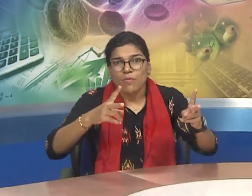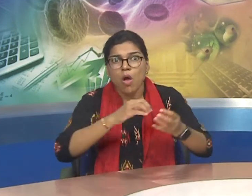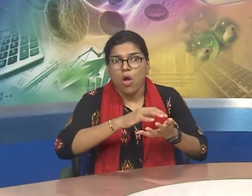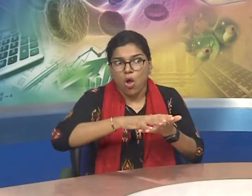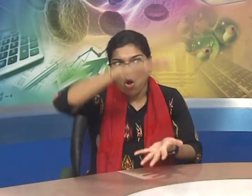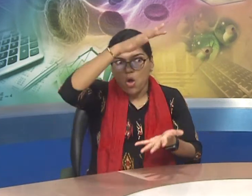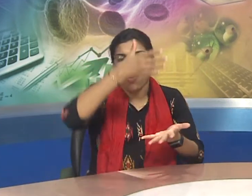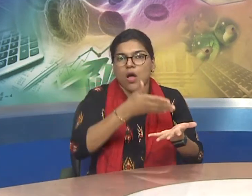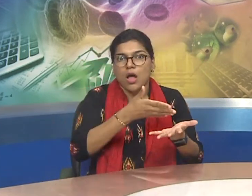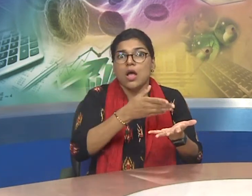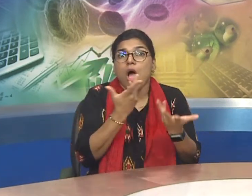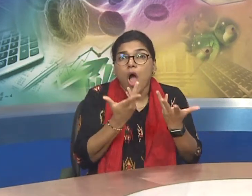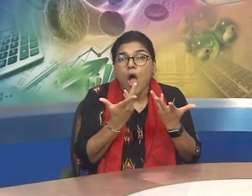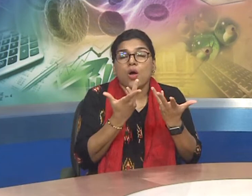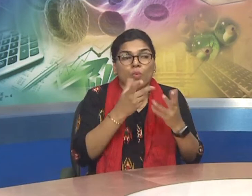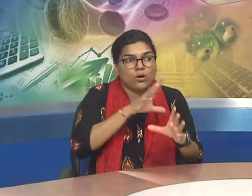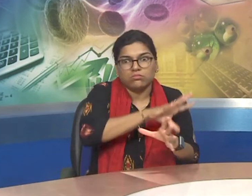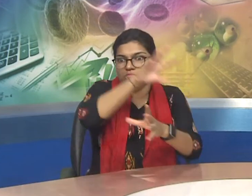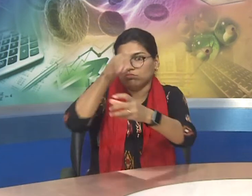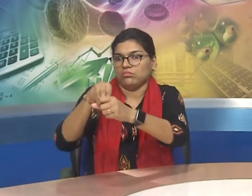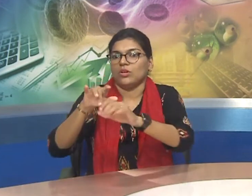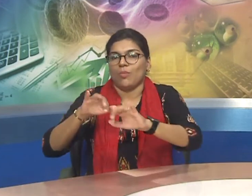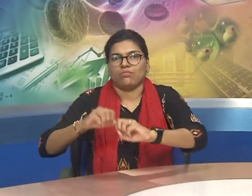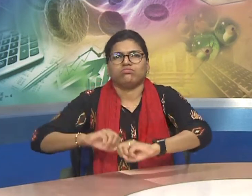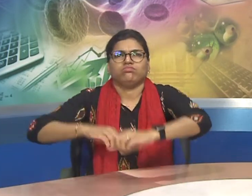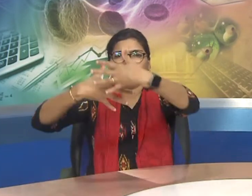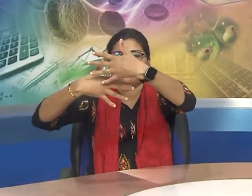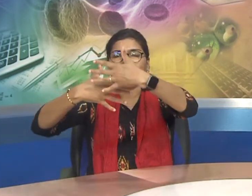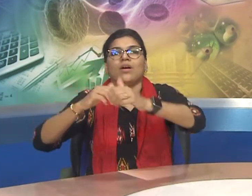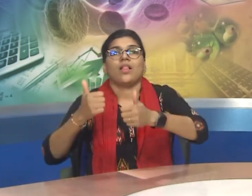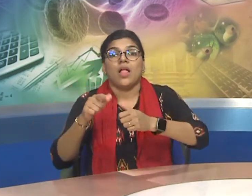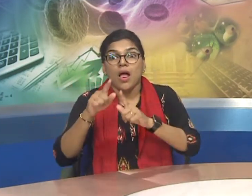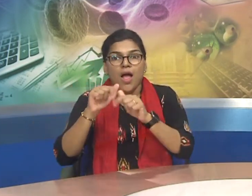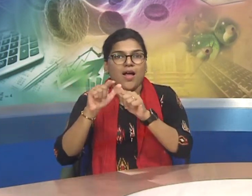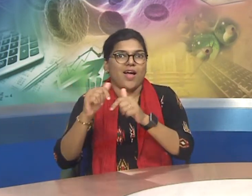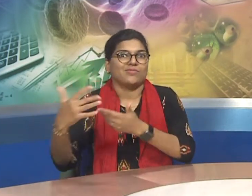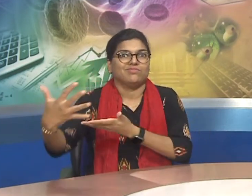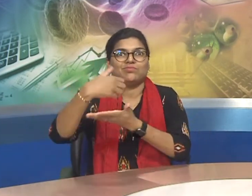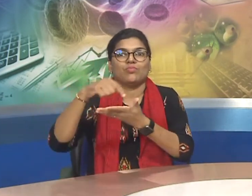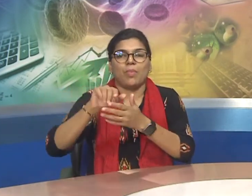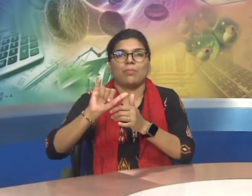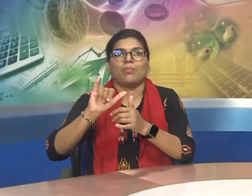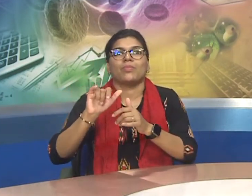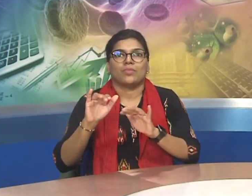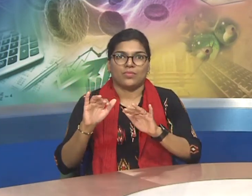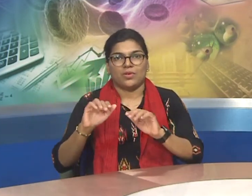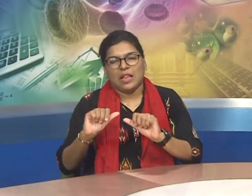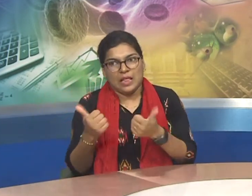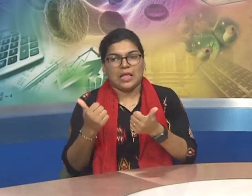the topic, then that can be easily be available to the user.